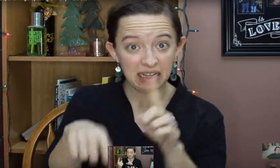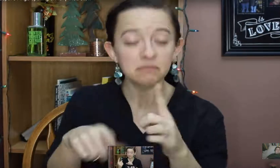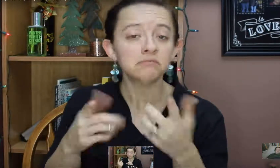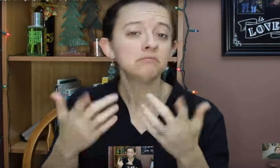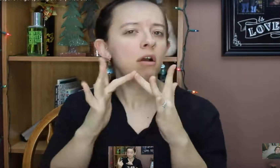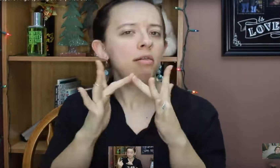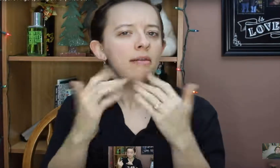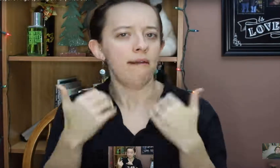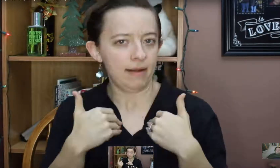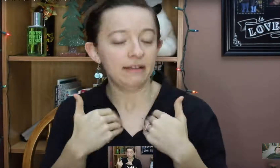And